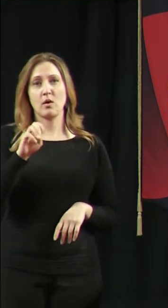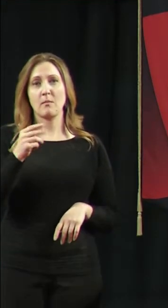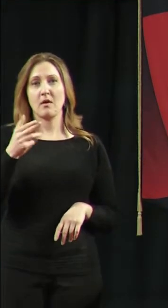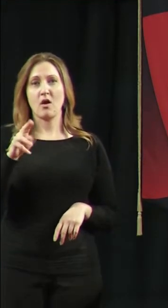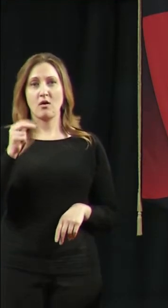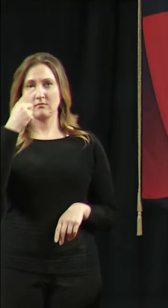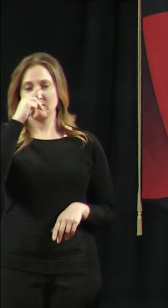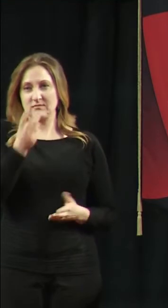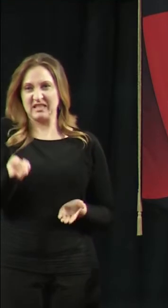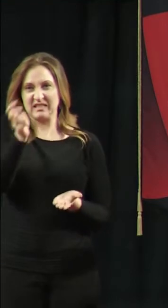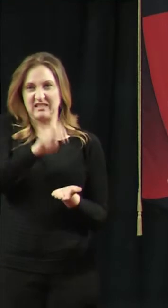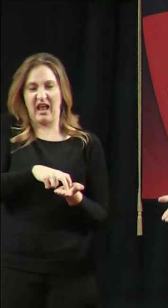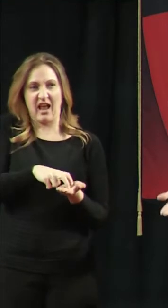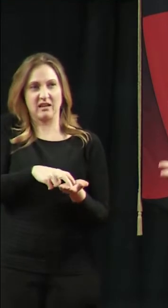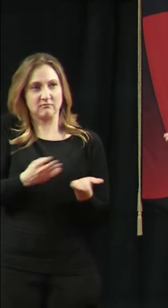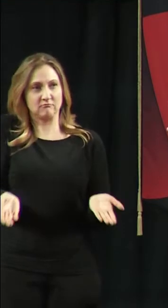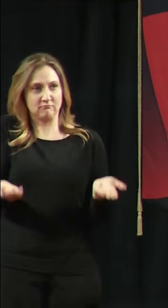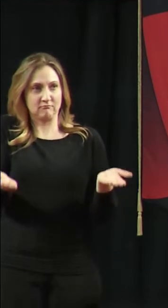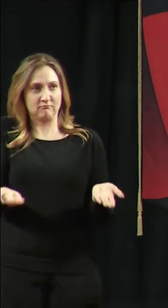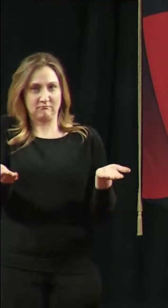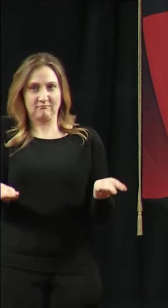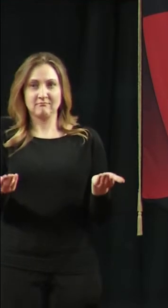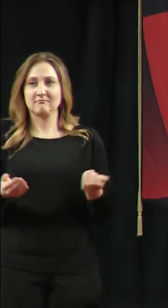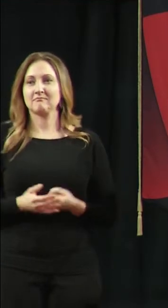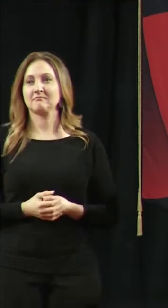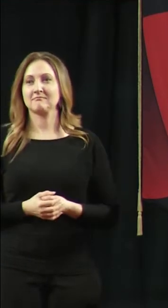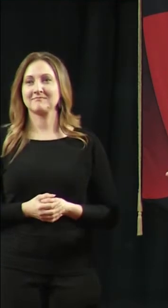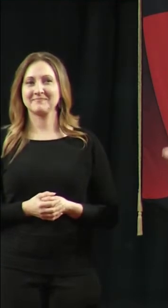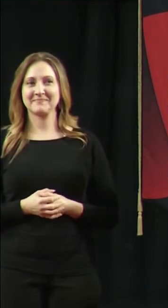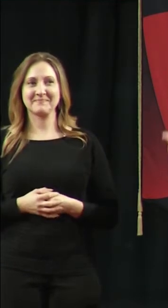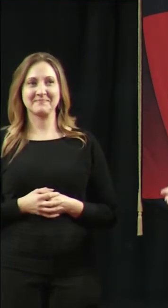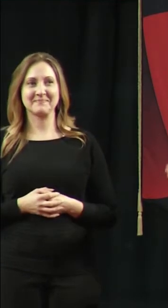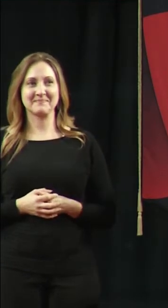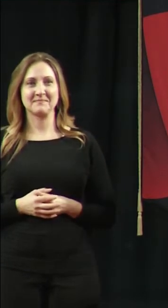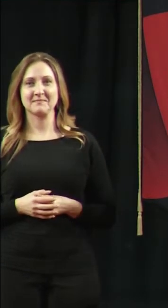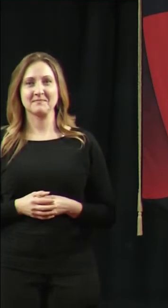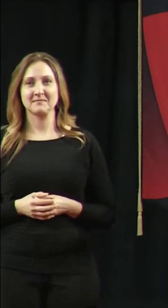please rise and remain standing?